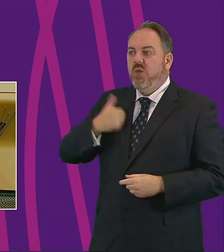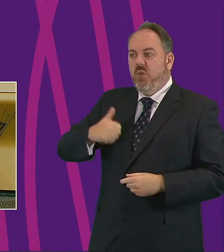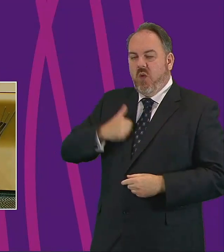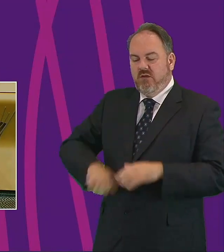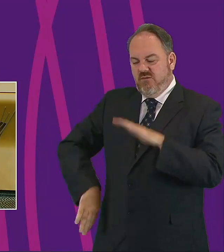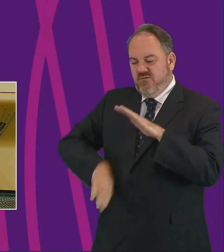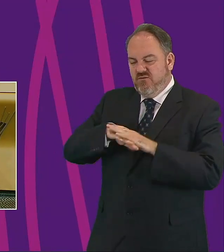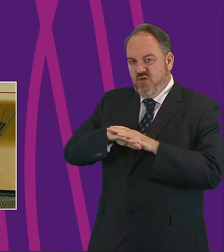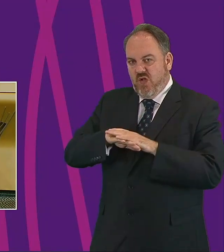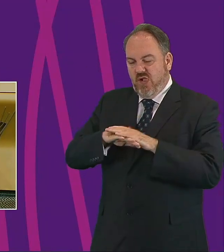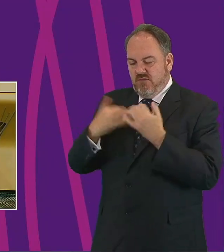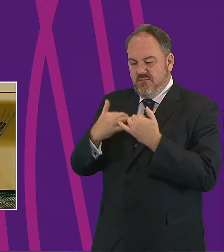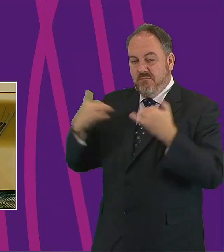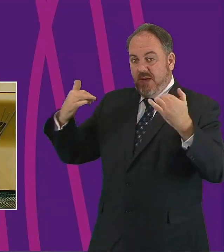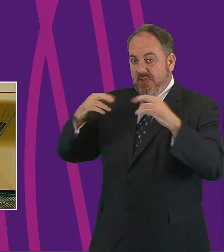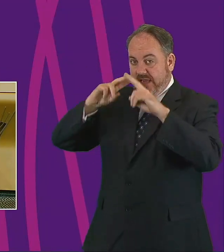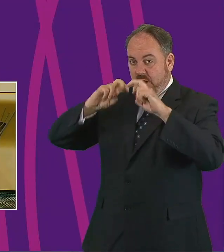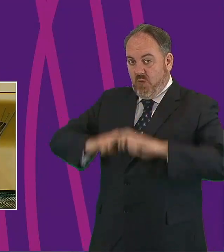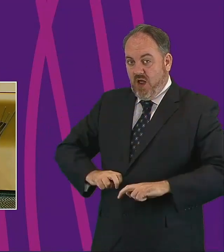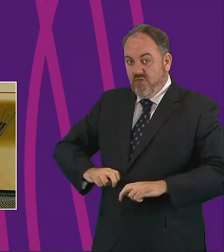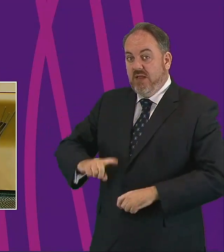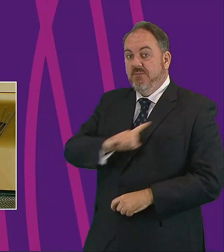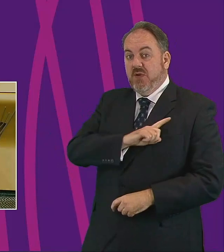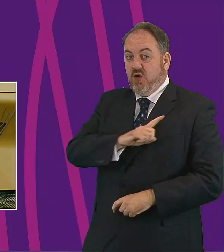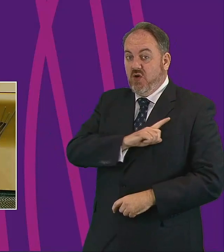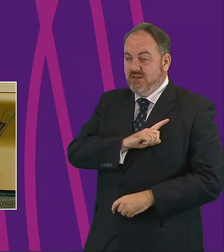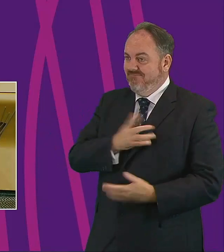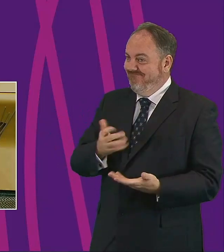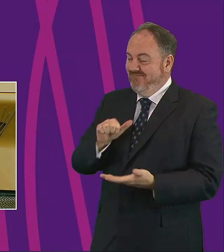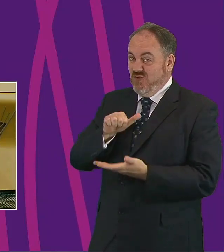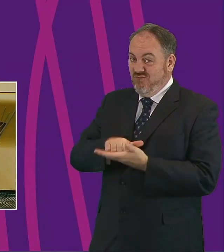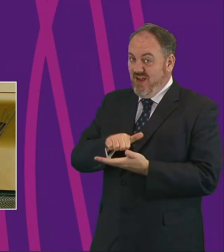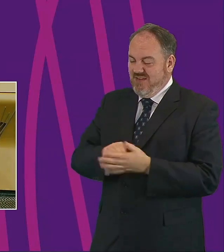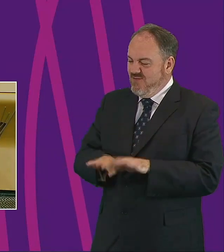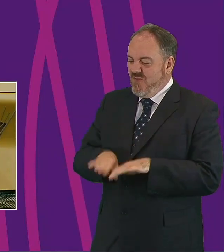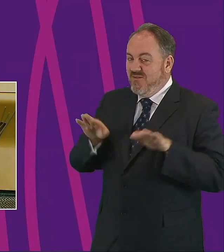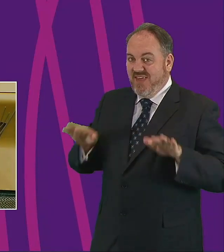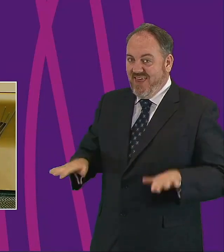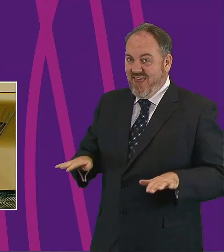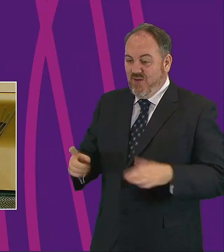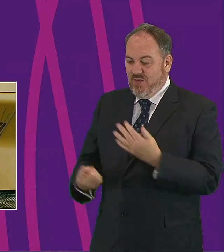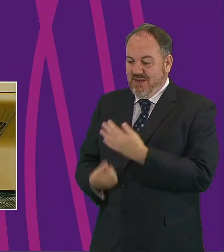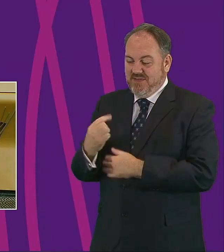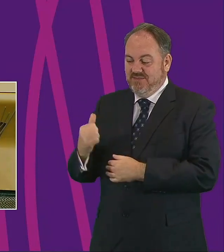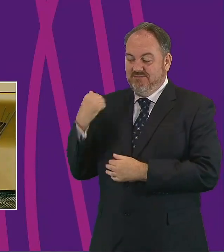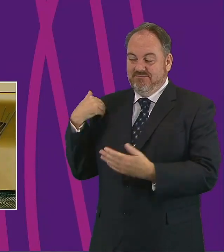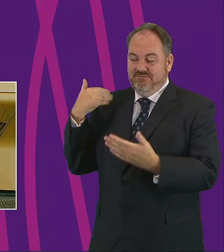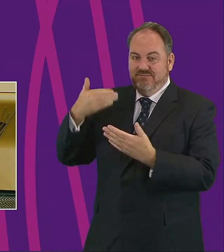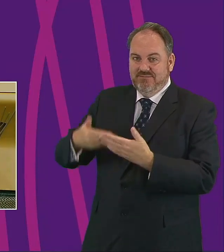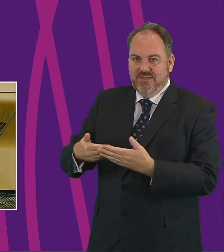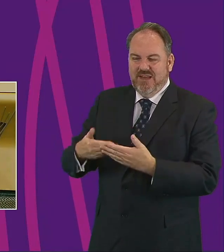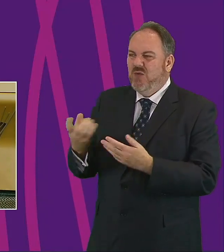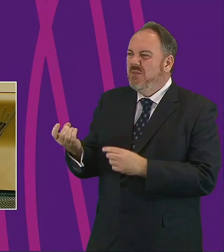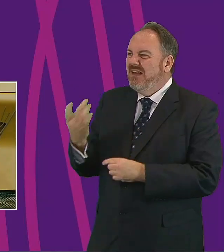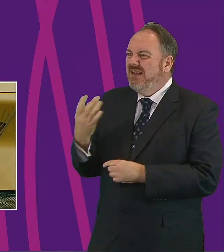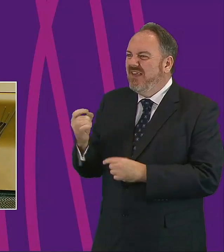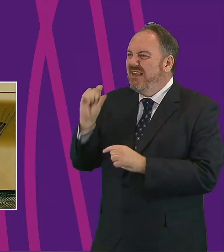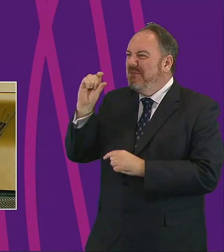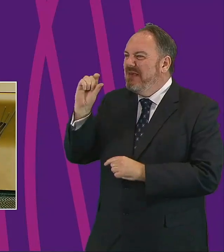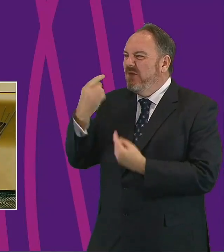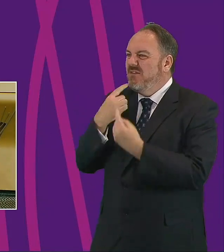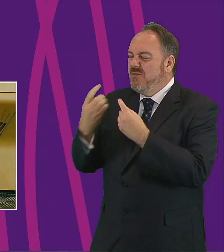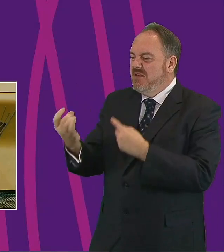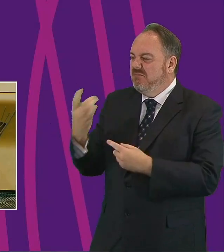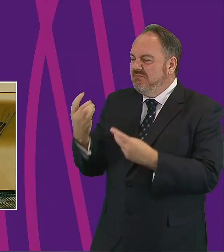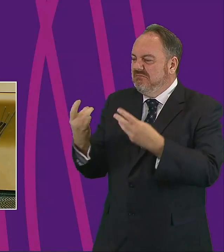care homes to start immediately because it's not right, nor is it fair on families, to have information emerge bit by bit, piece by piece.